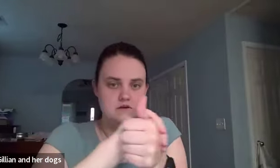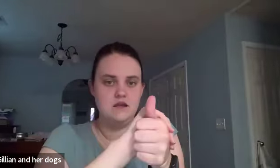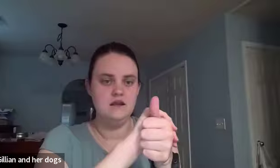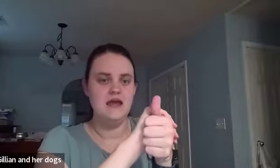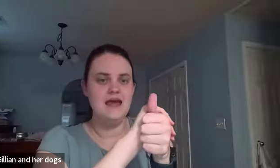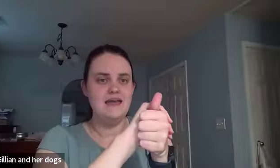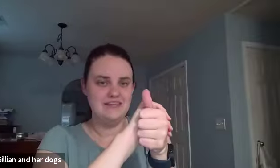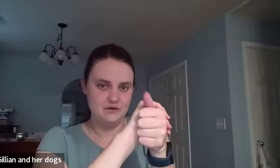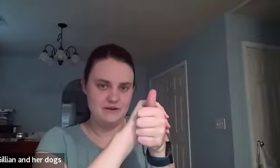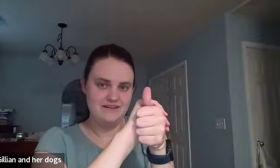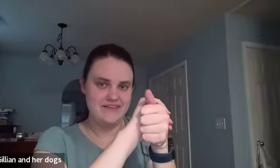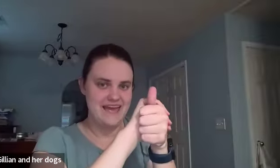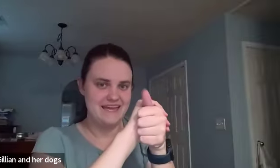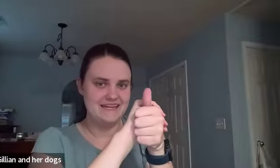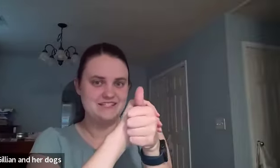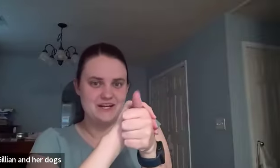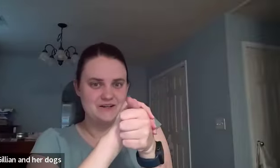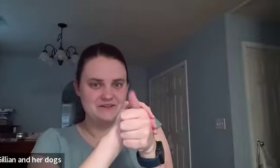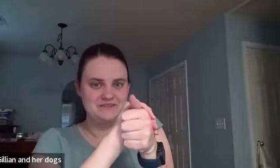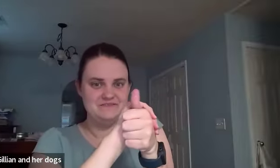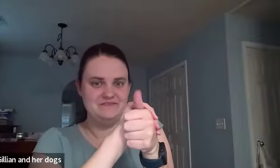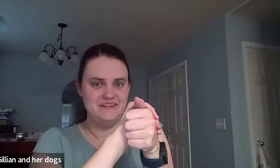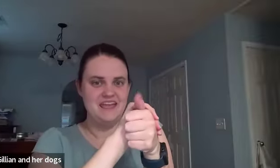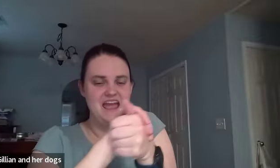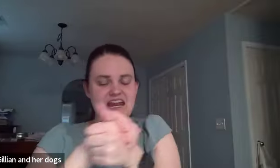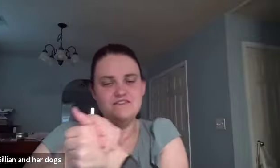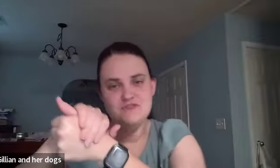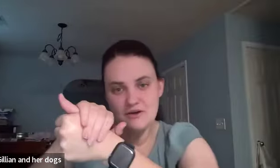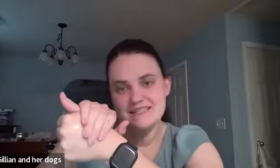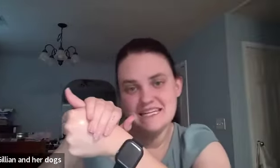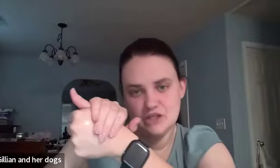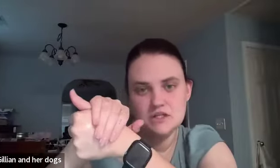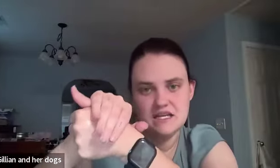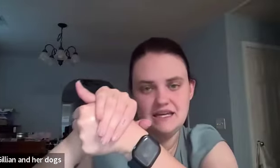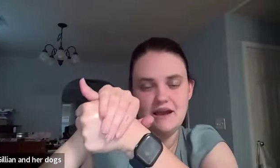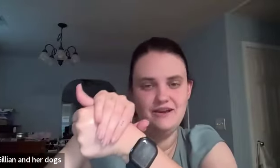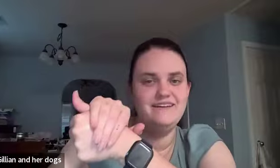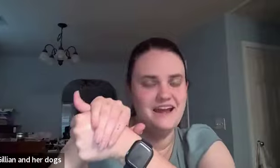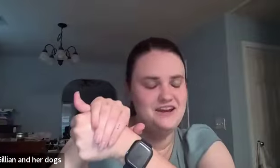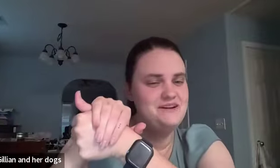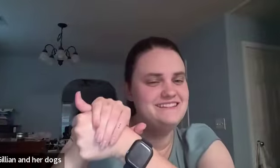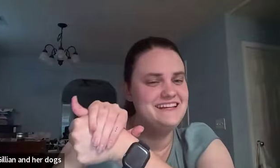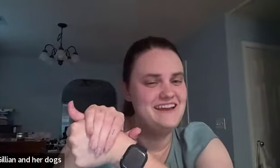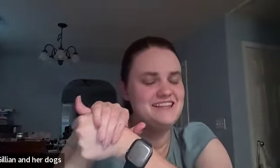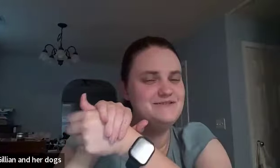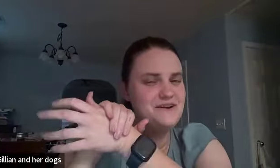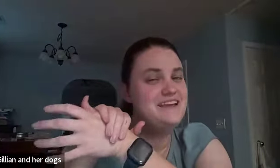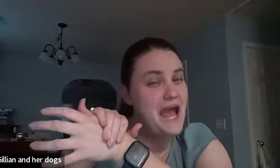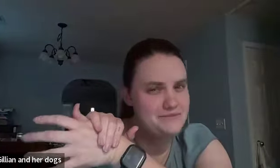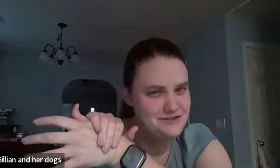All right. And then you wiggle the head. Turtle. And if you notice, it looks like, okay, I know it's like, it's a very like